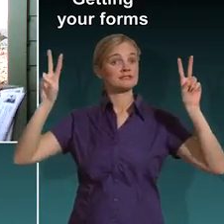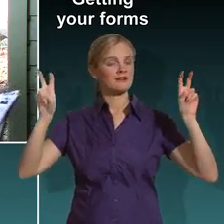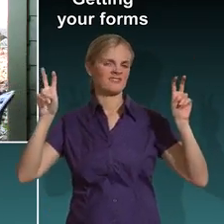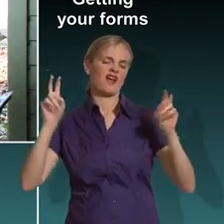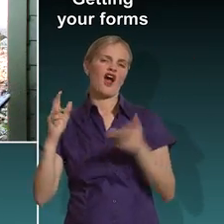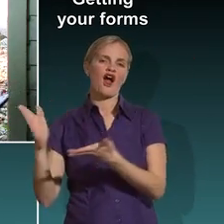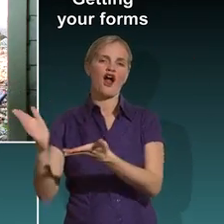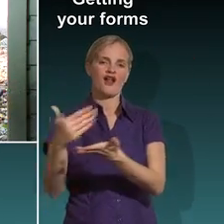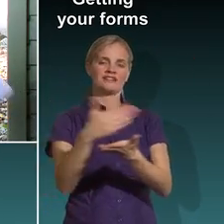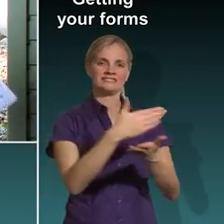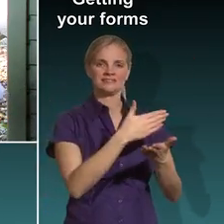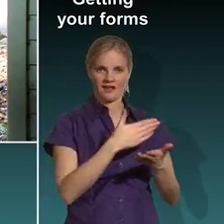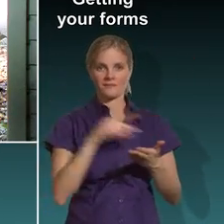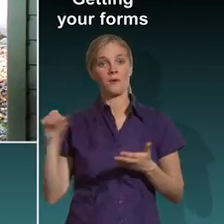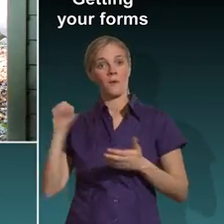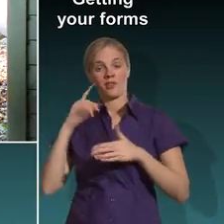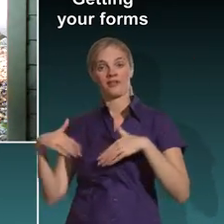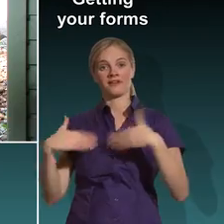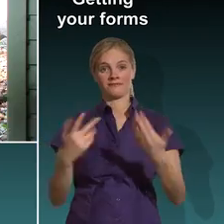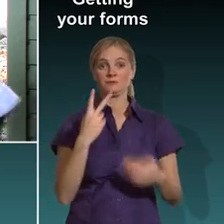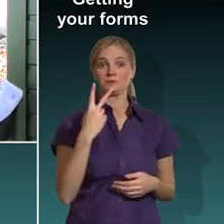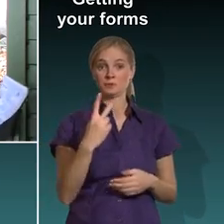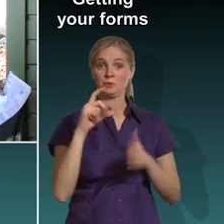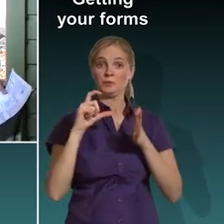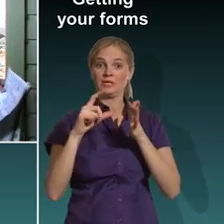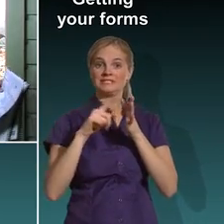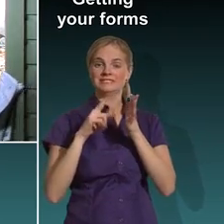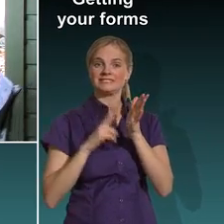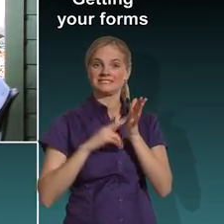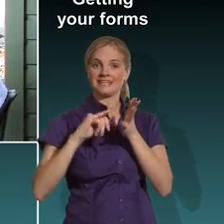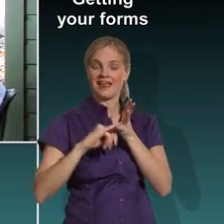This person, the collector, will give you your census forms,